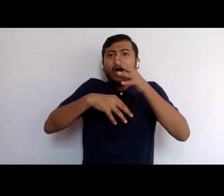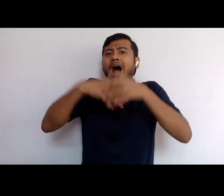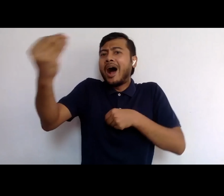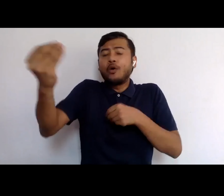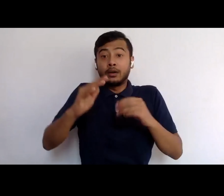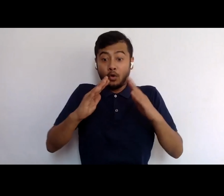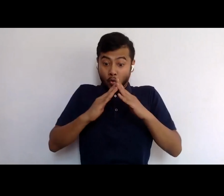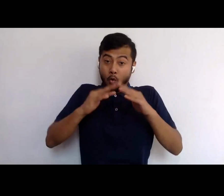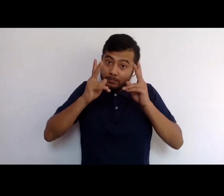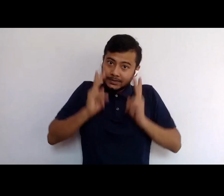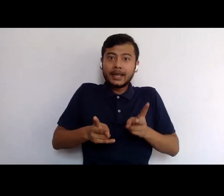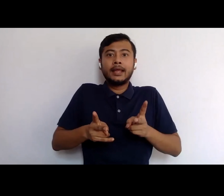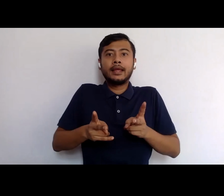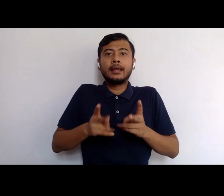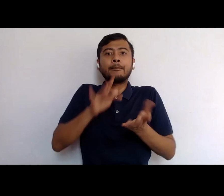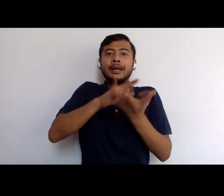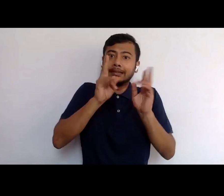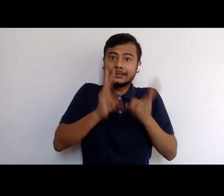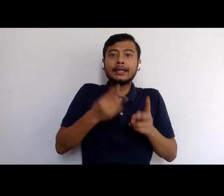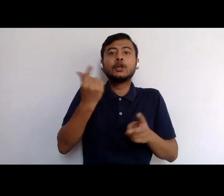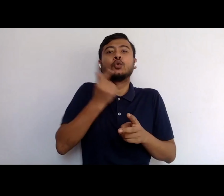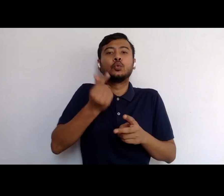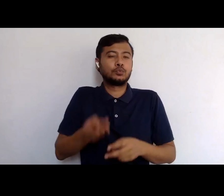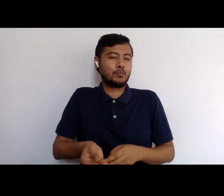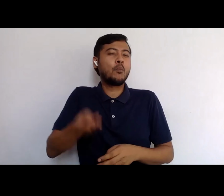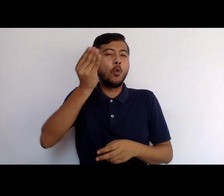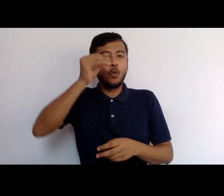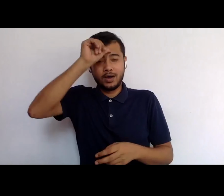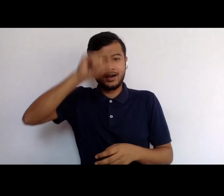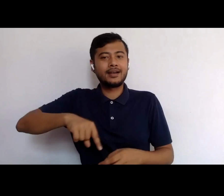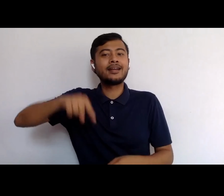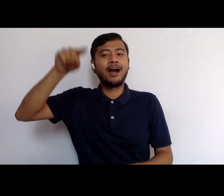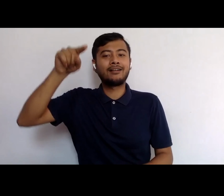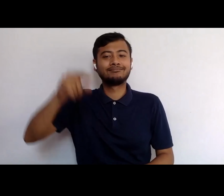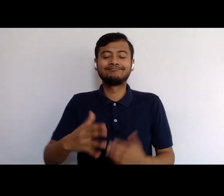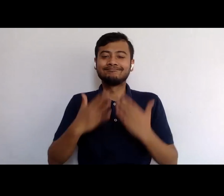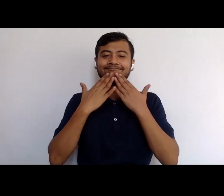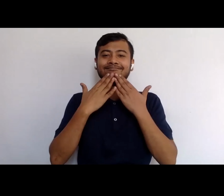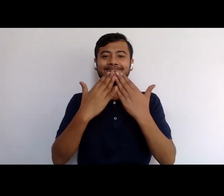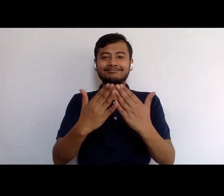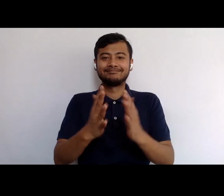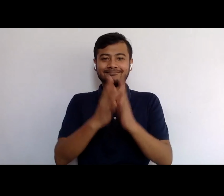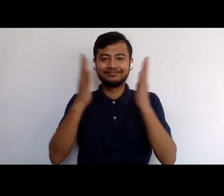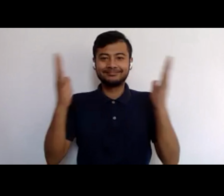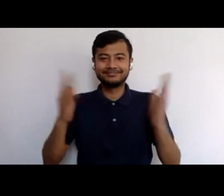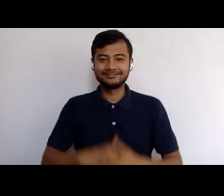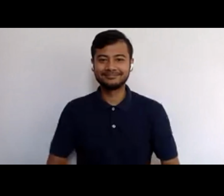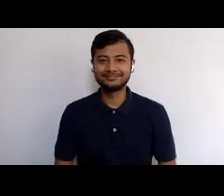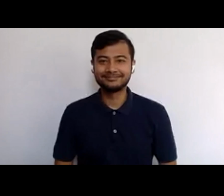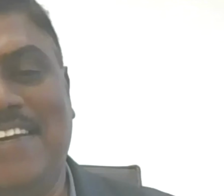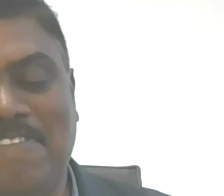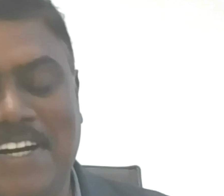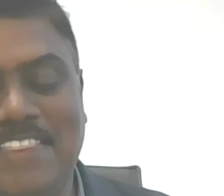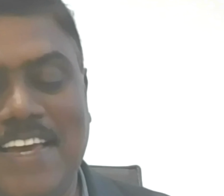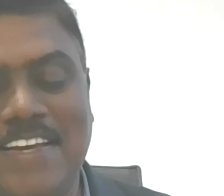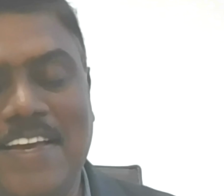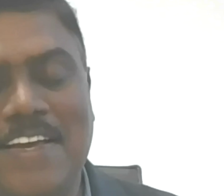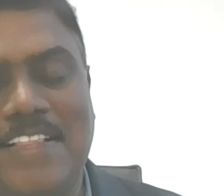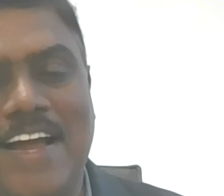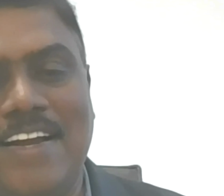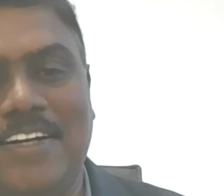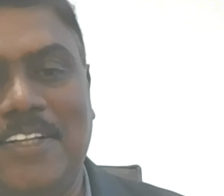So thank you very much. Thank you. Thank you, sir. Thank you for this illuminating thought. I definitely